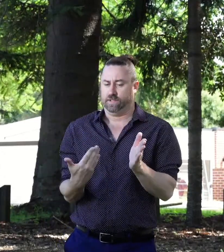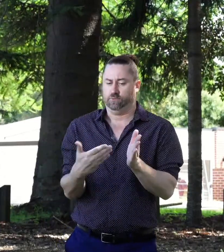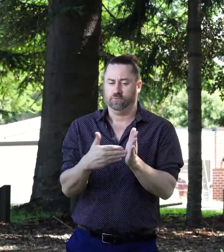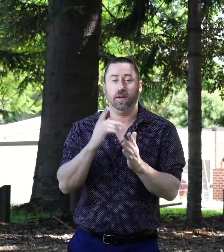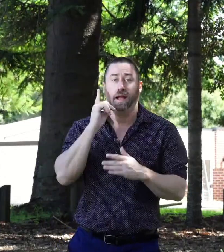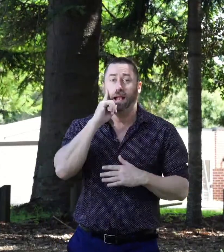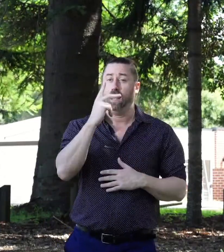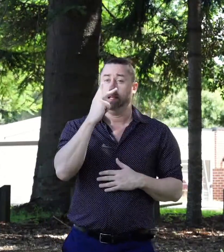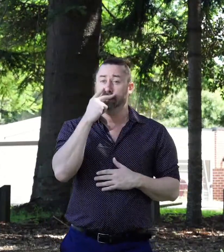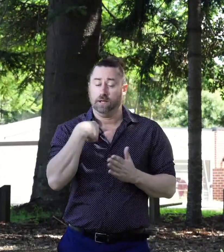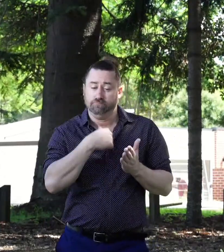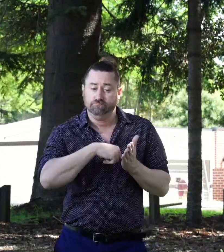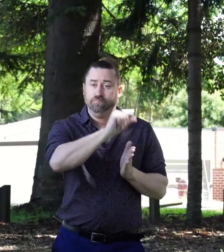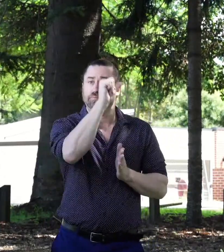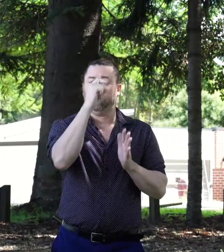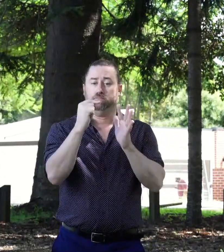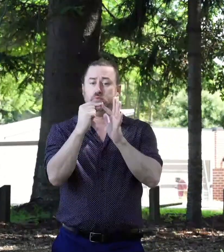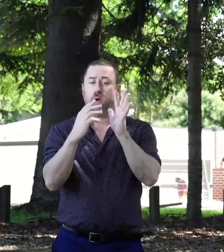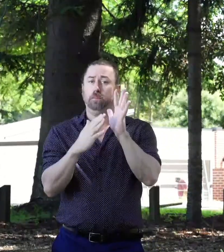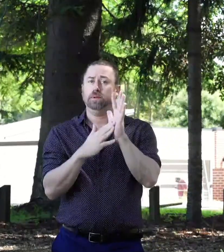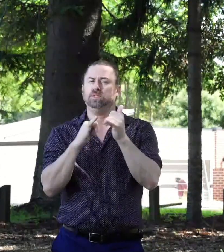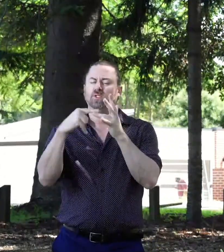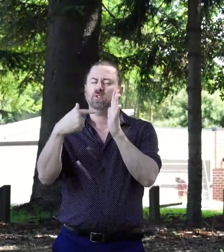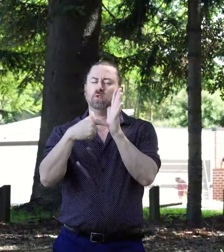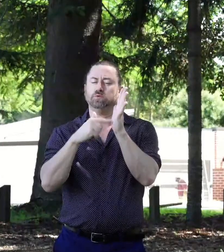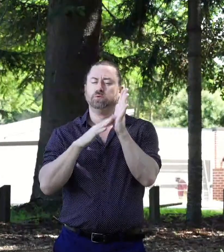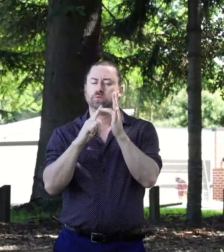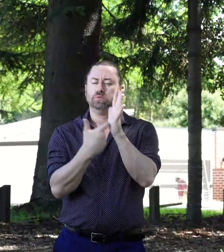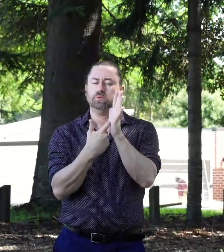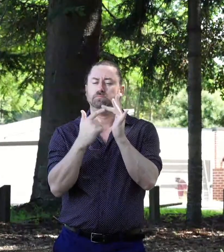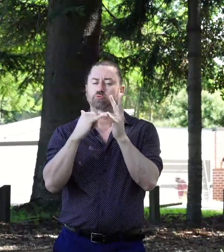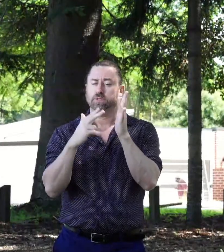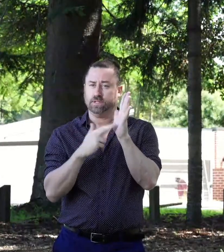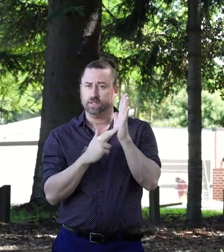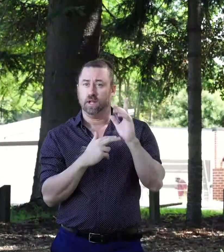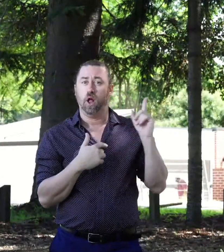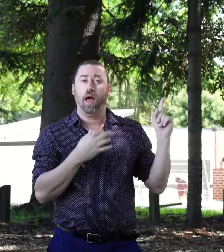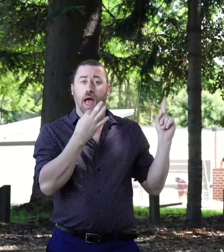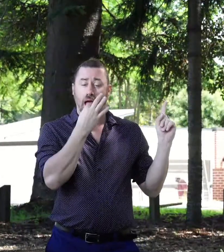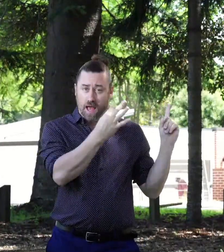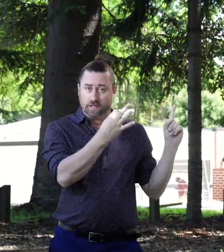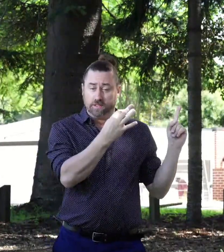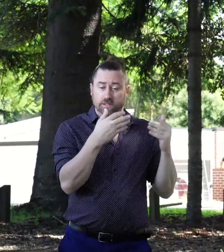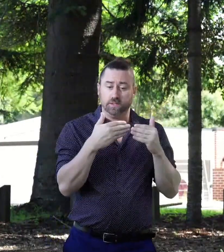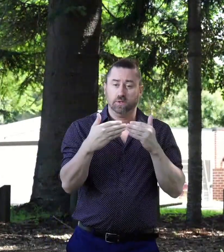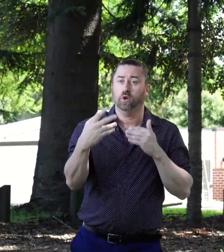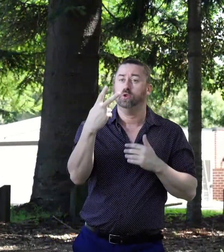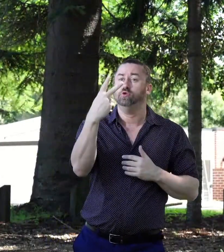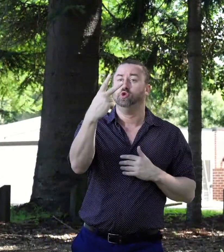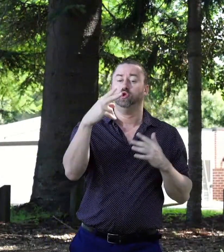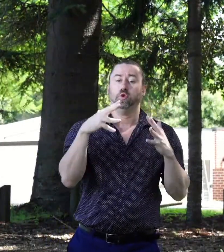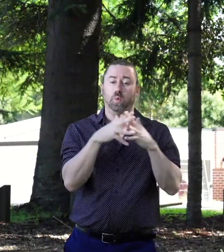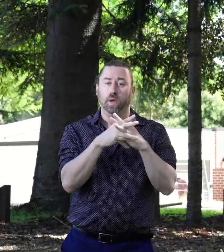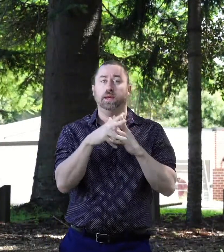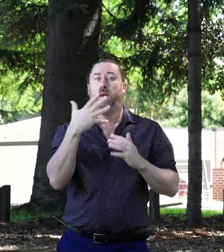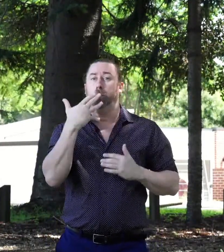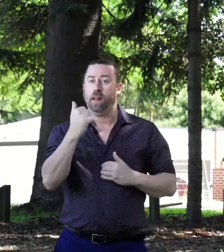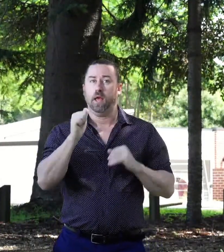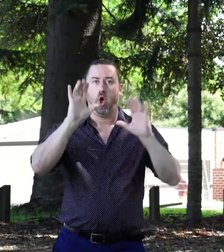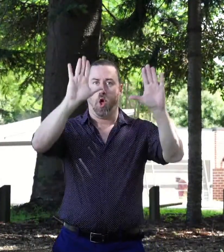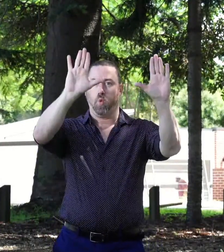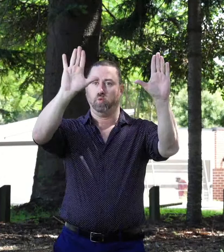last night I also wrote to the Prime Minister as well, asking for the next 2 weeks to halve the number of our international